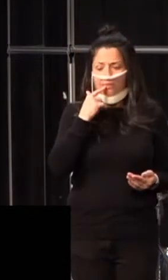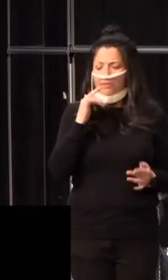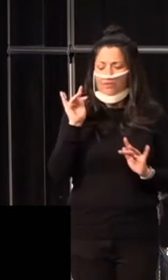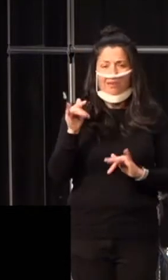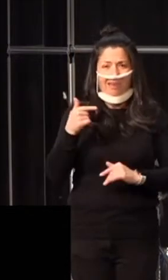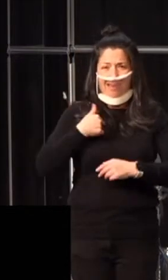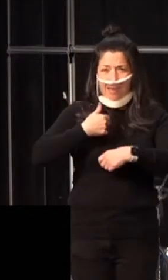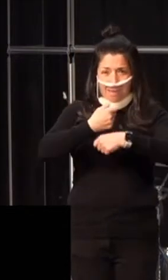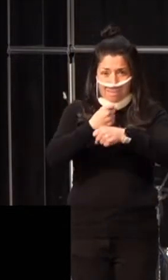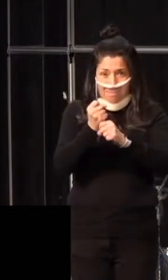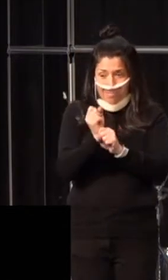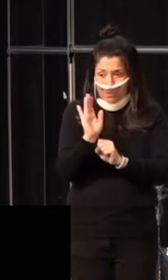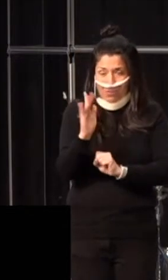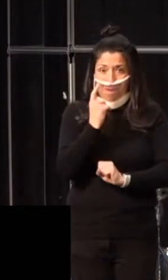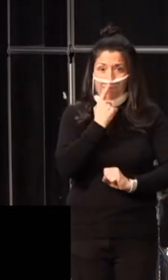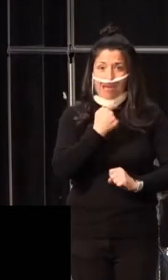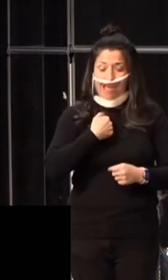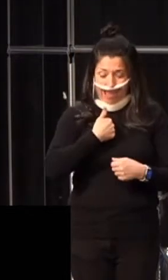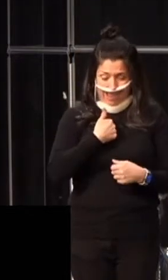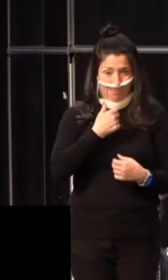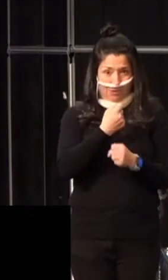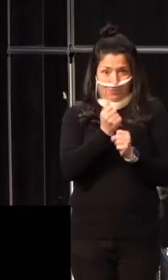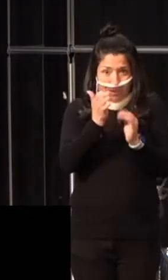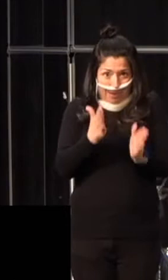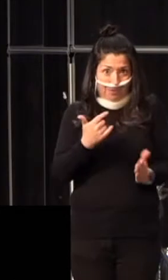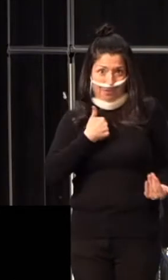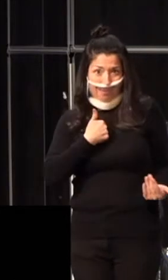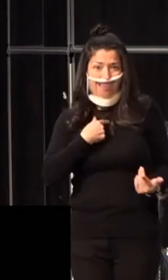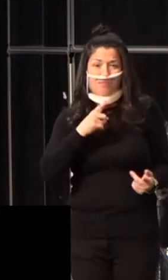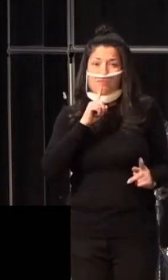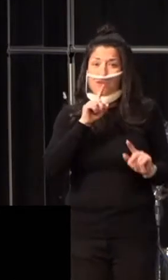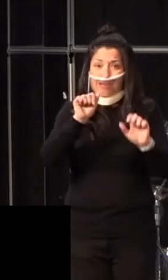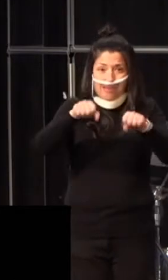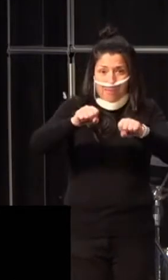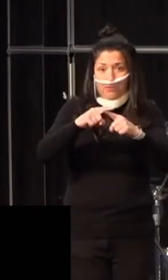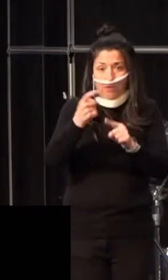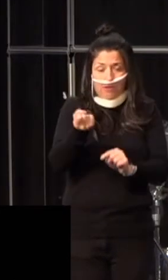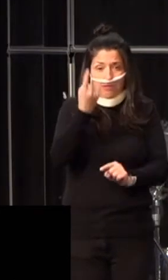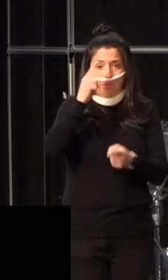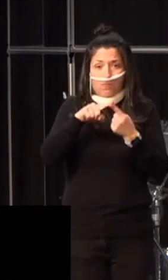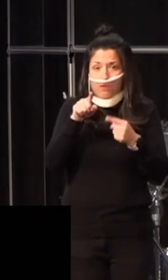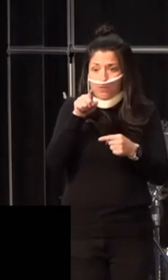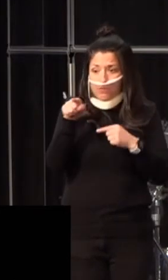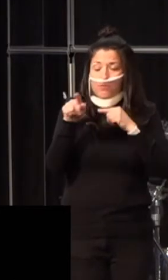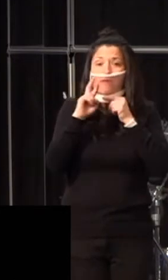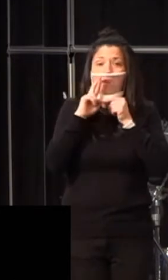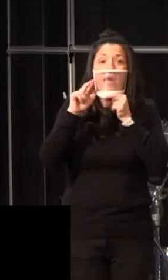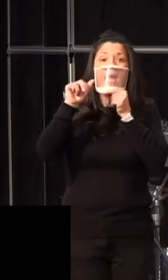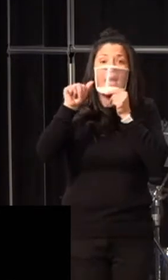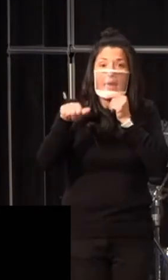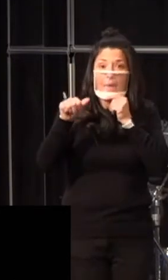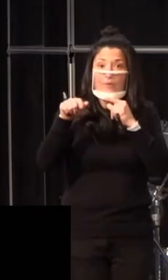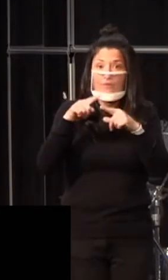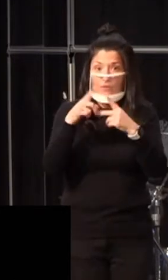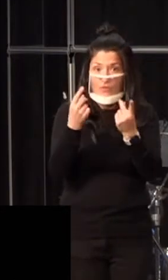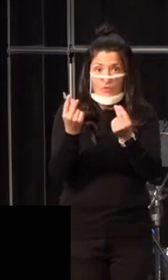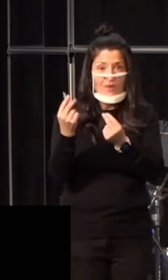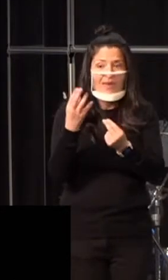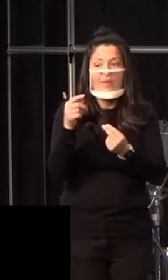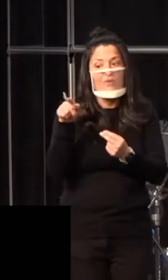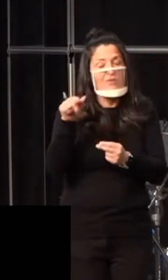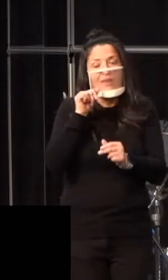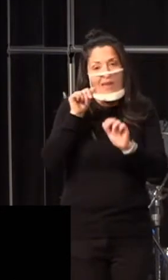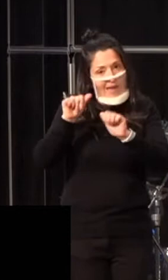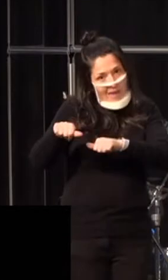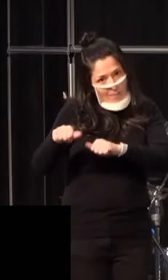I invented the mouth. I created it. I am very capable of understanding what you are able to do and not able to do. And he says,